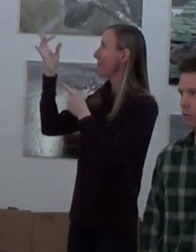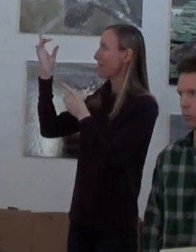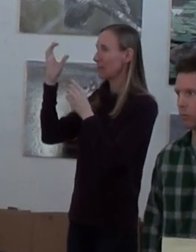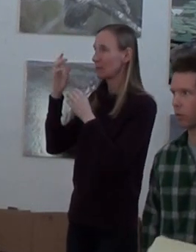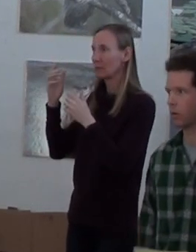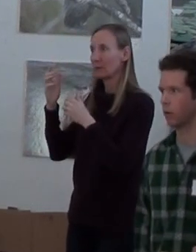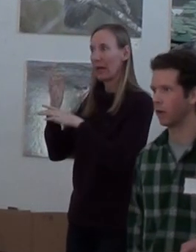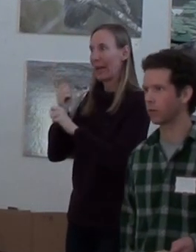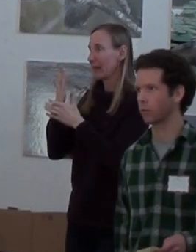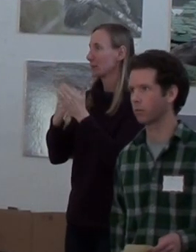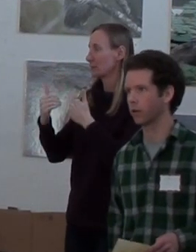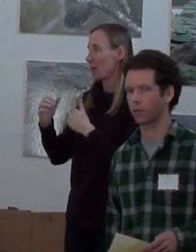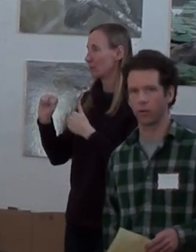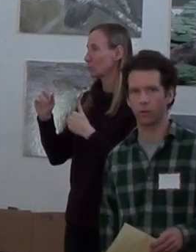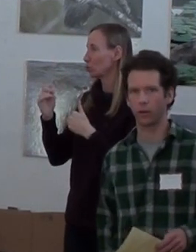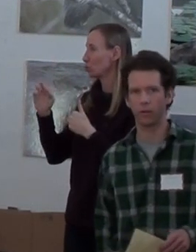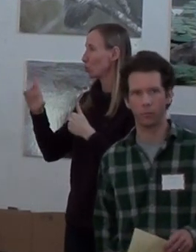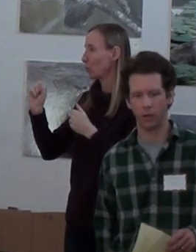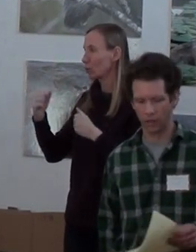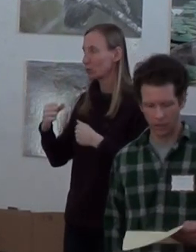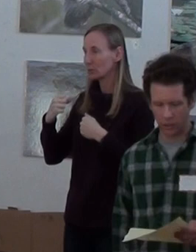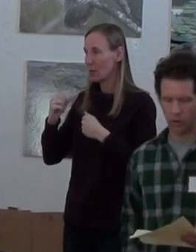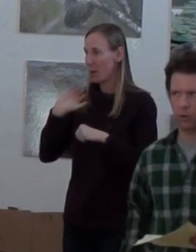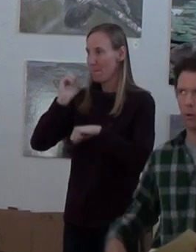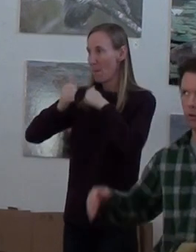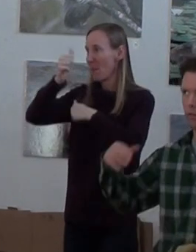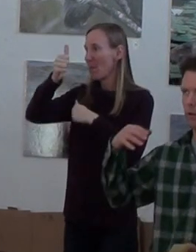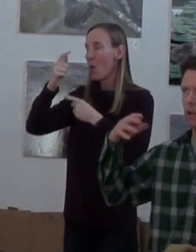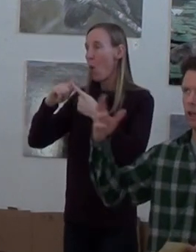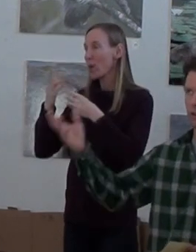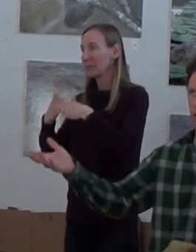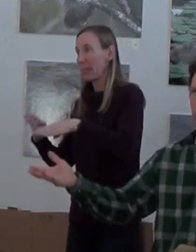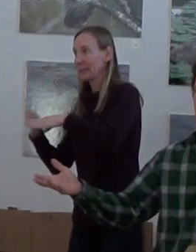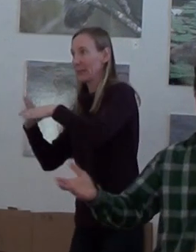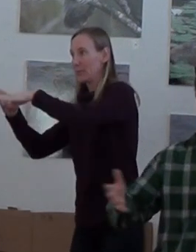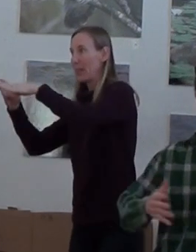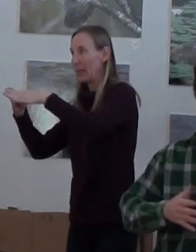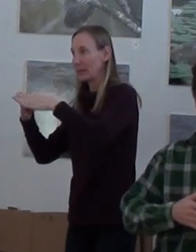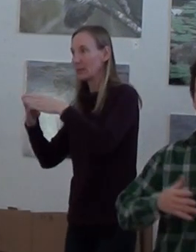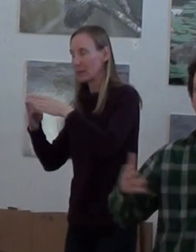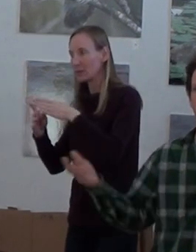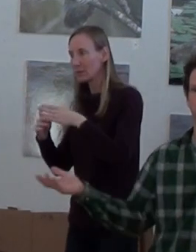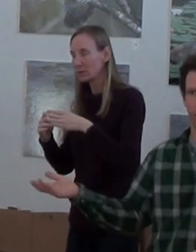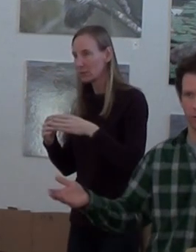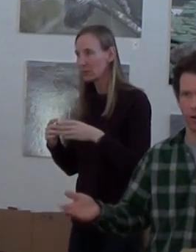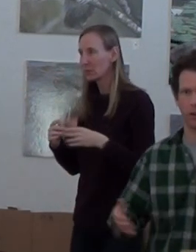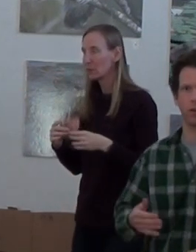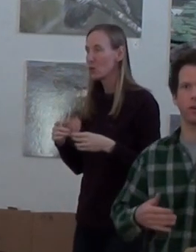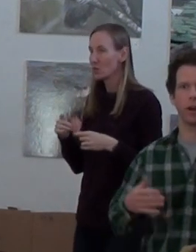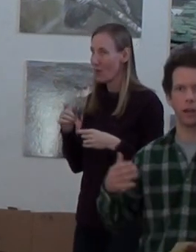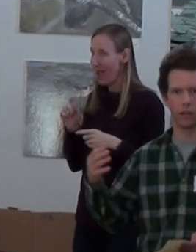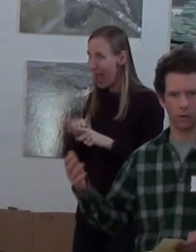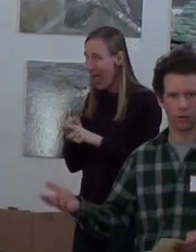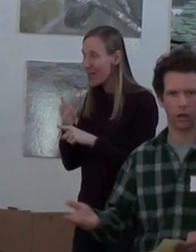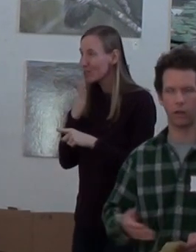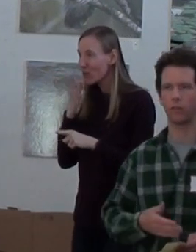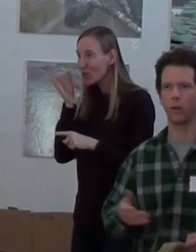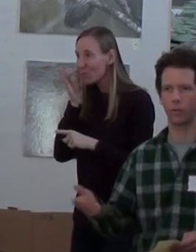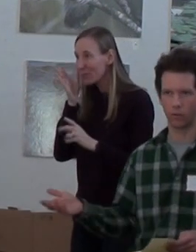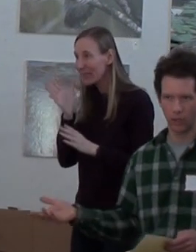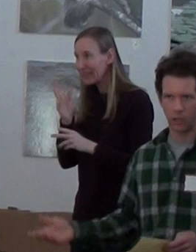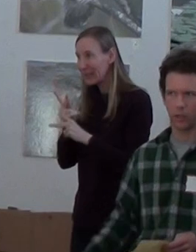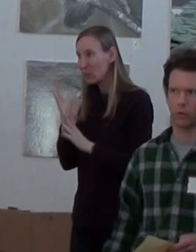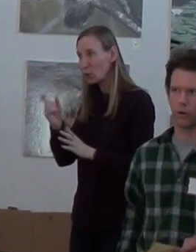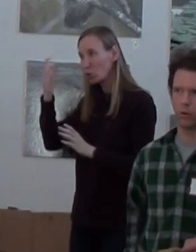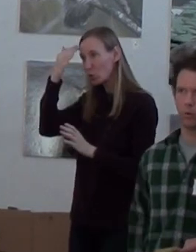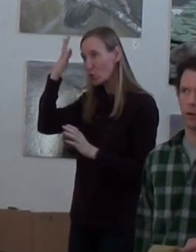them or make some splits or do whatever. But, you know, we always have to, as a good beekeeper, you know your flora and fauna, you know your honey